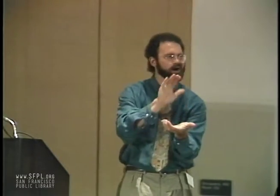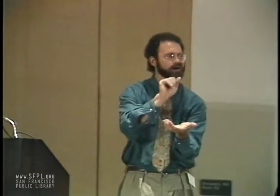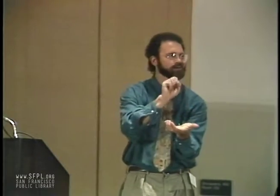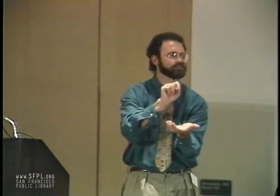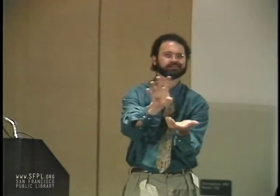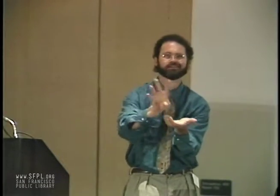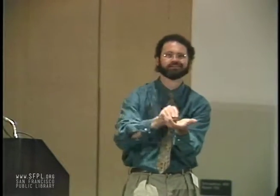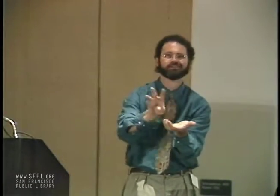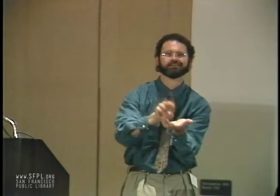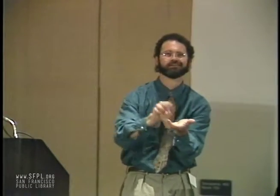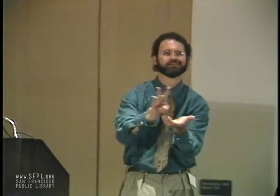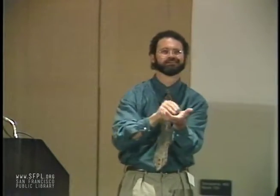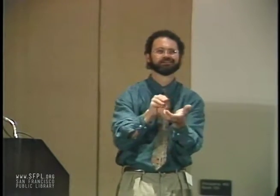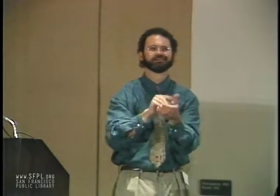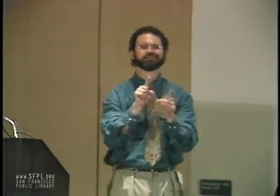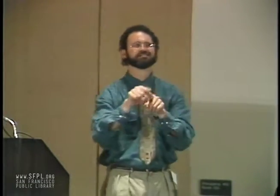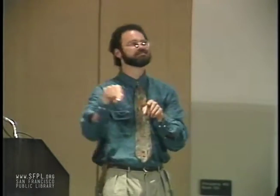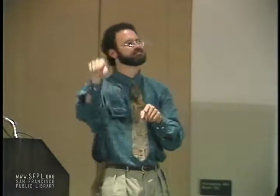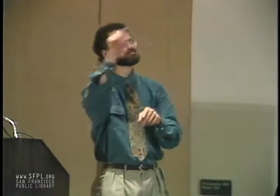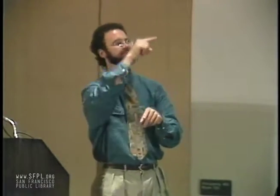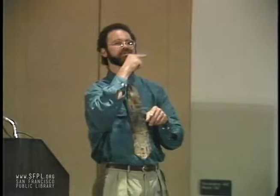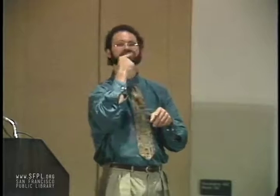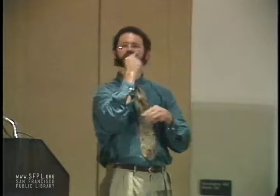capture that?